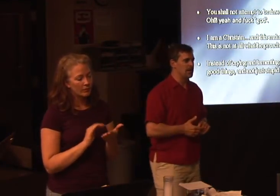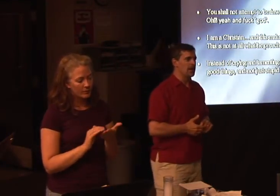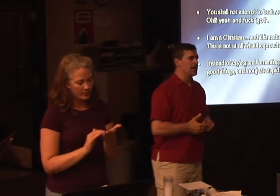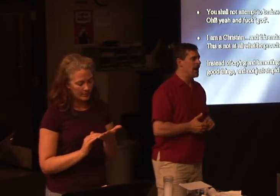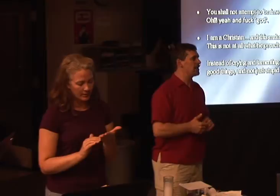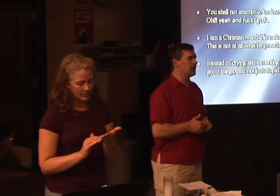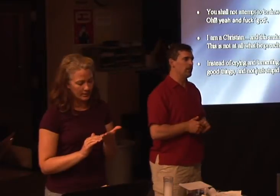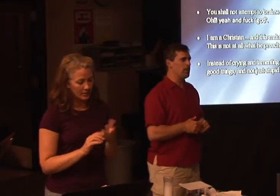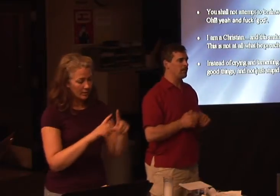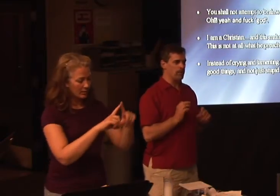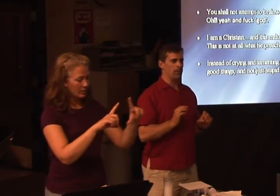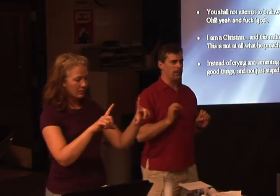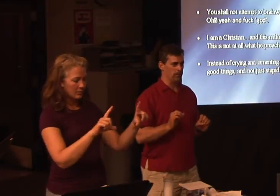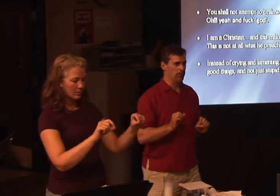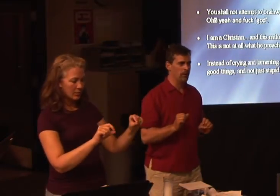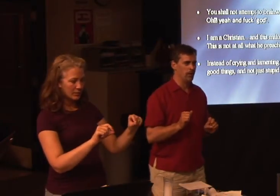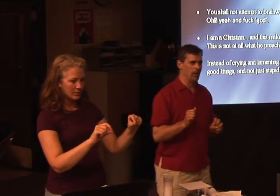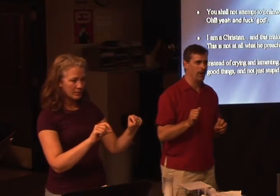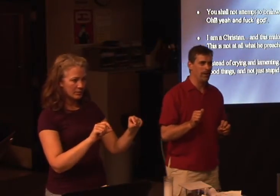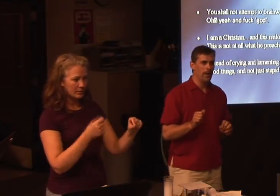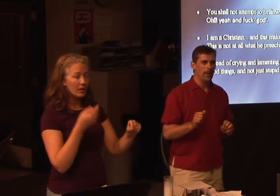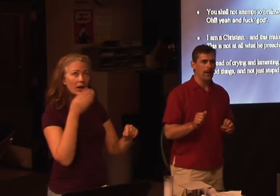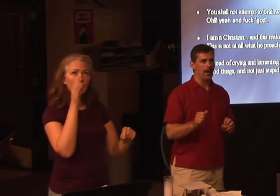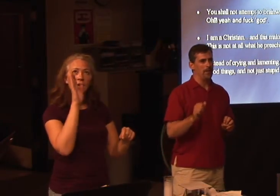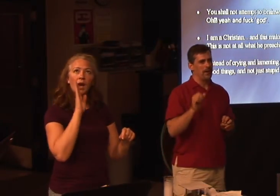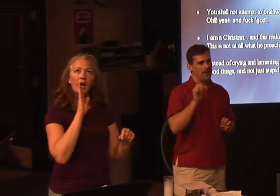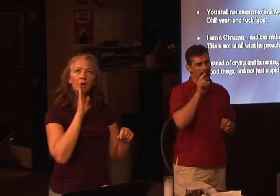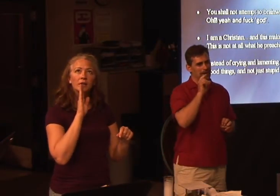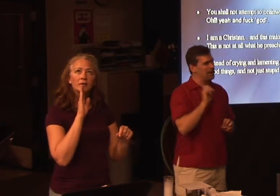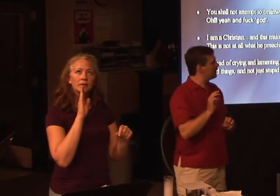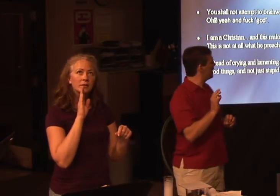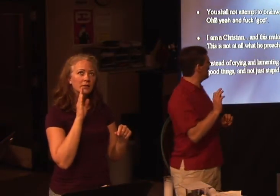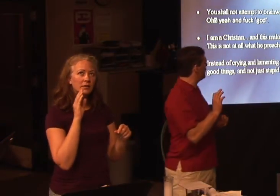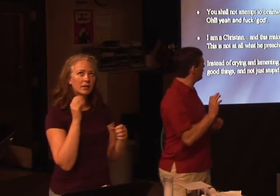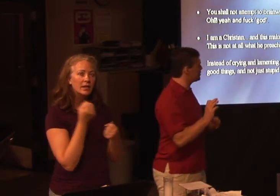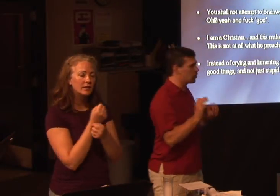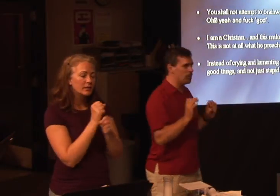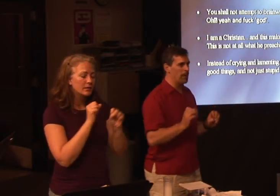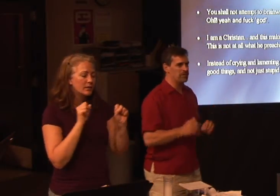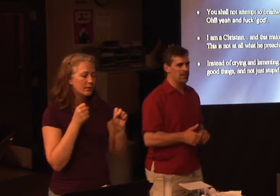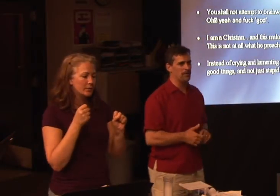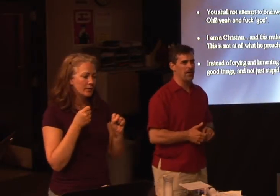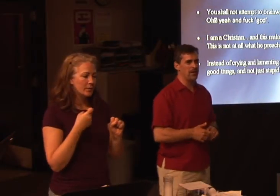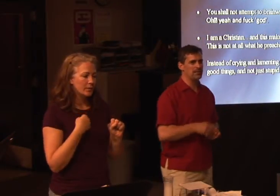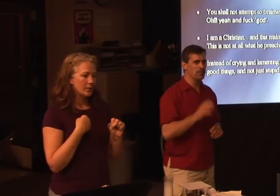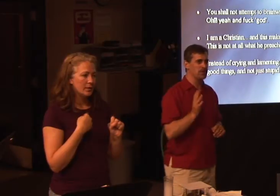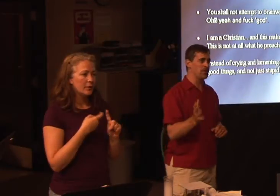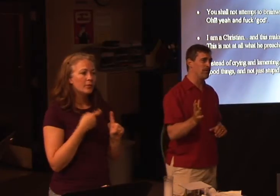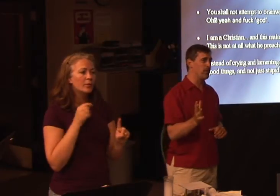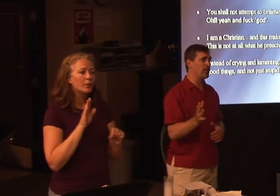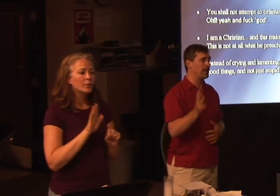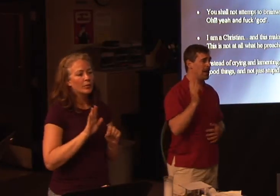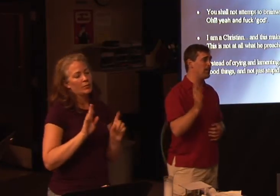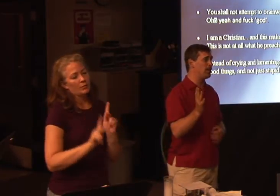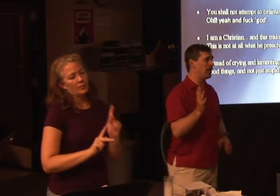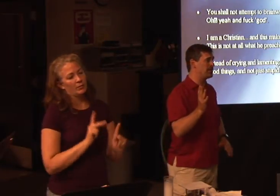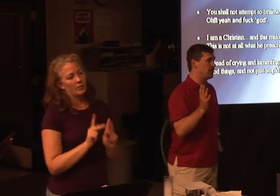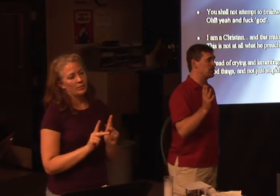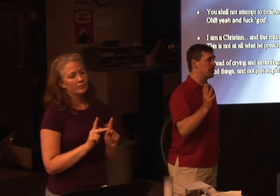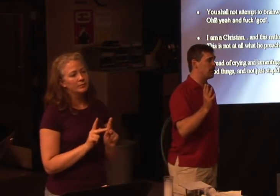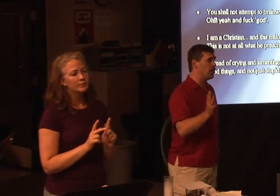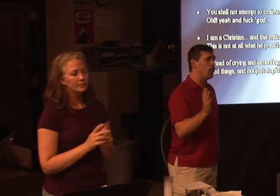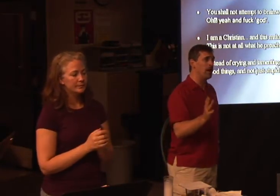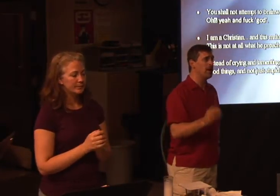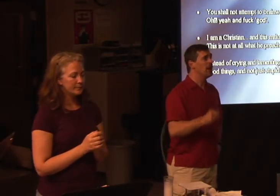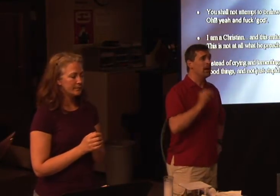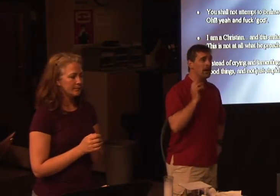that says, "God, deliver me from your people." Right? And not that I think it's a good bumper sticker, but I think it's pretty straightforward that a lot of people have